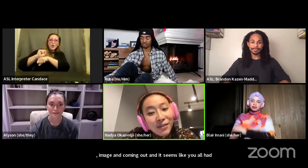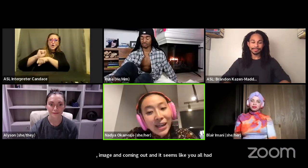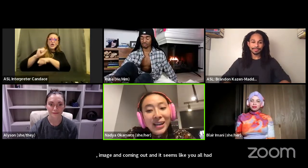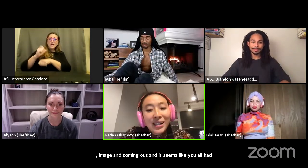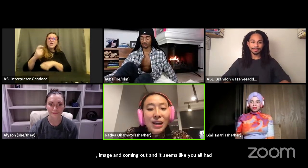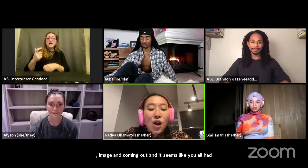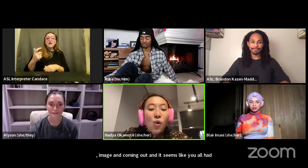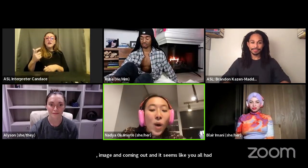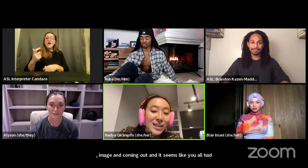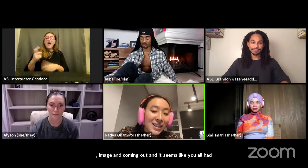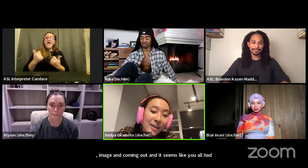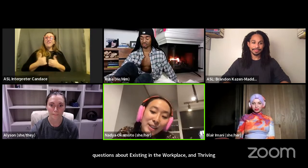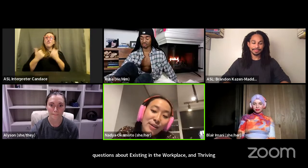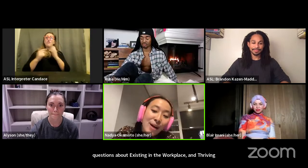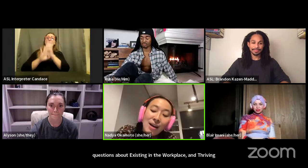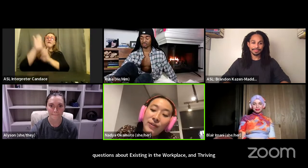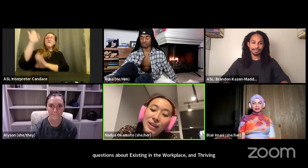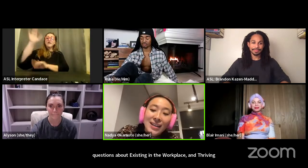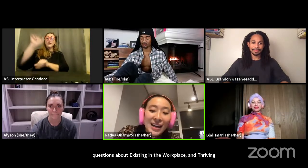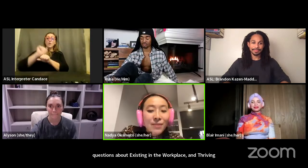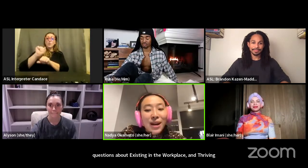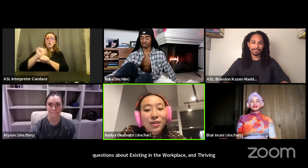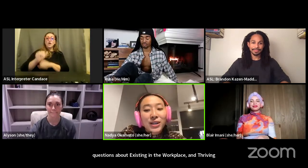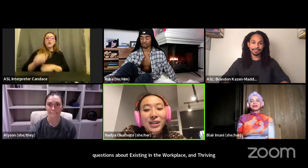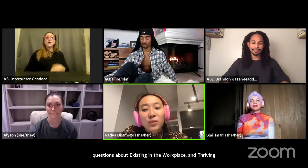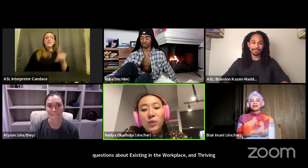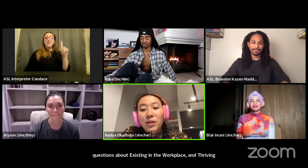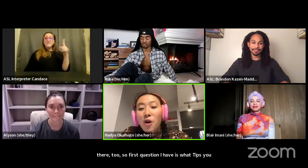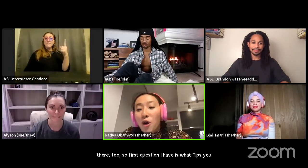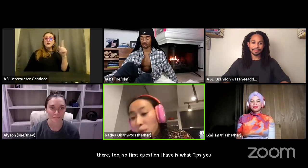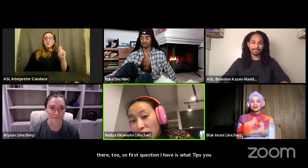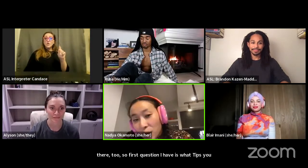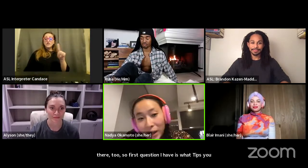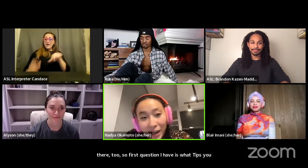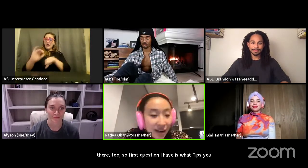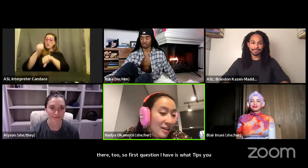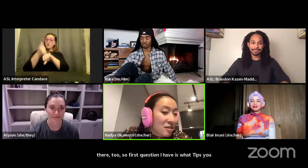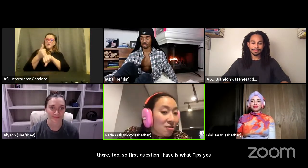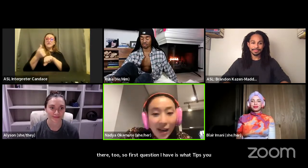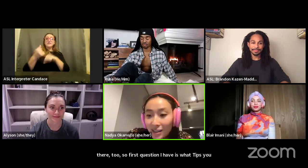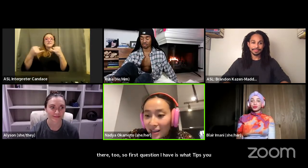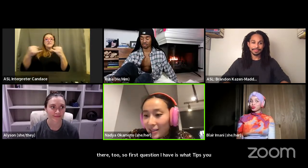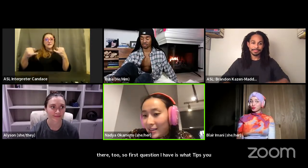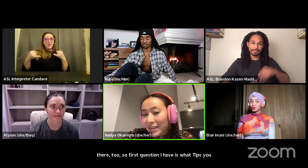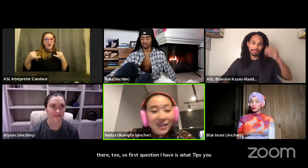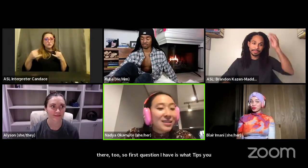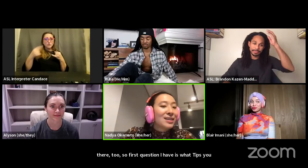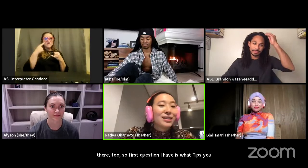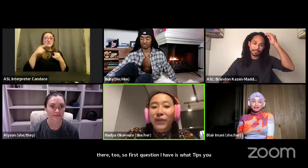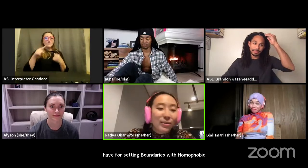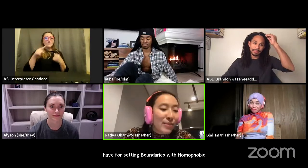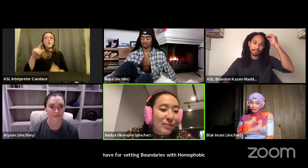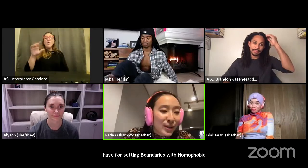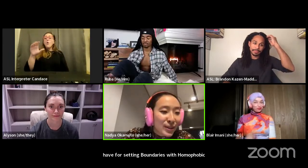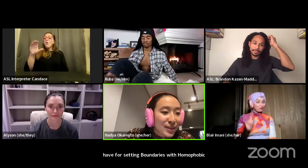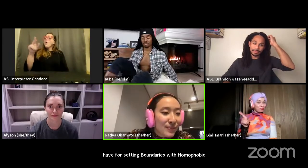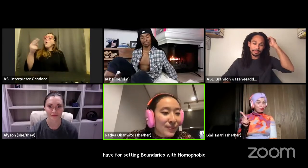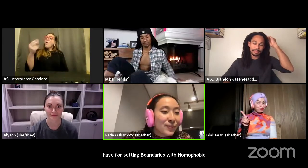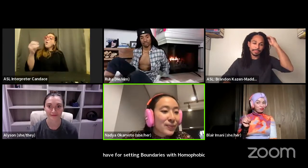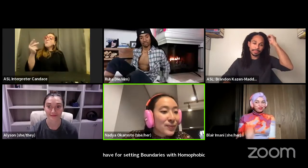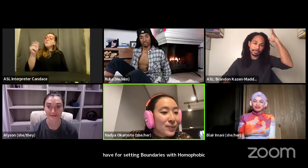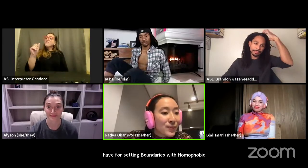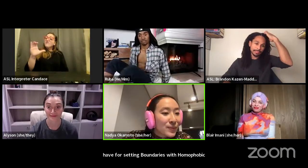I have is, what tips do you have for setting boundaries with homophobic, racist, sexist family